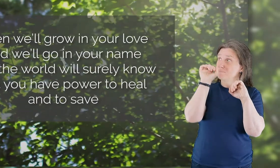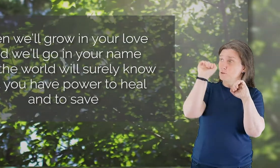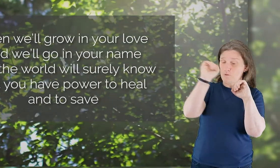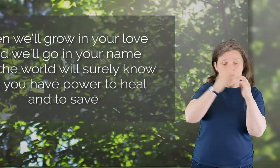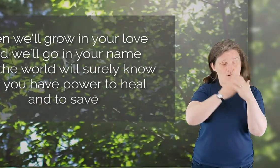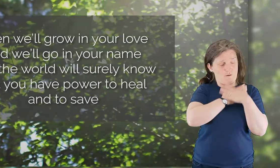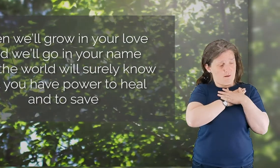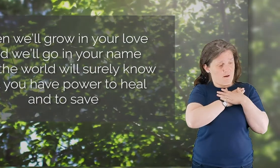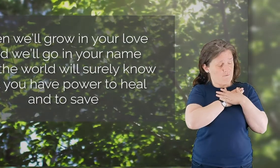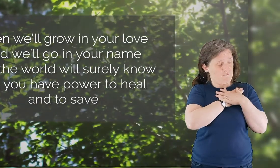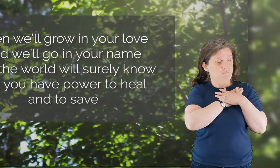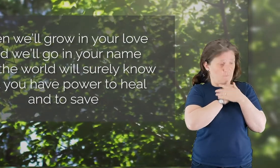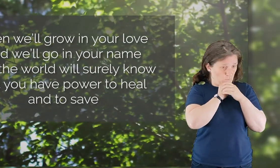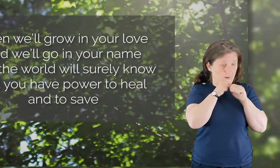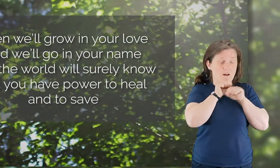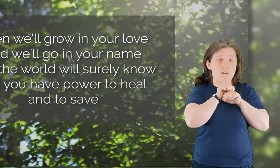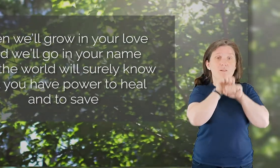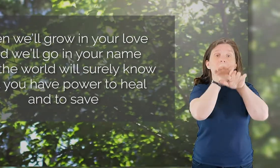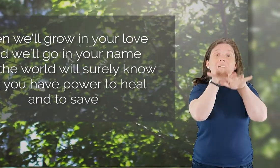Then we'll grow